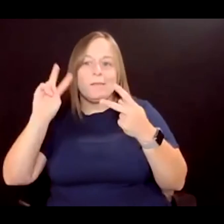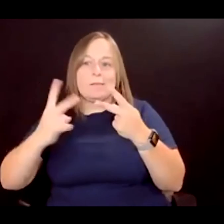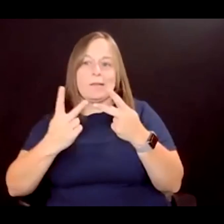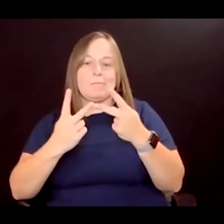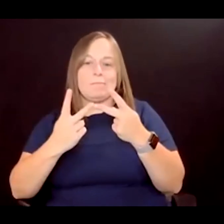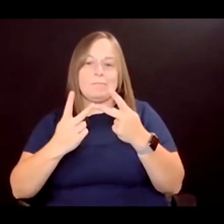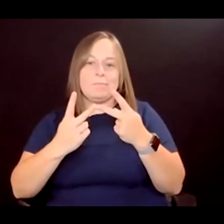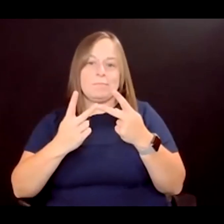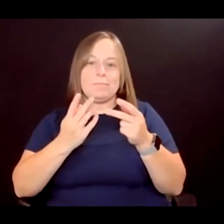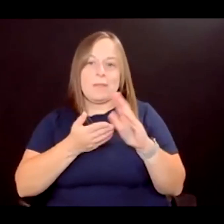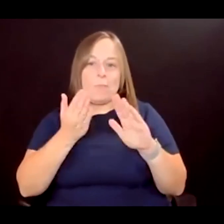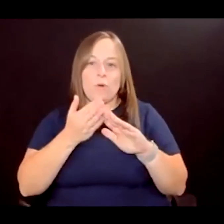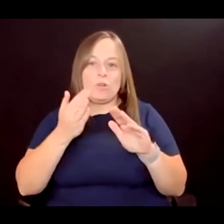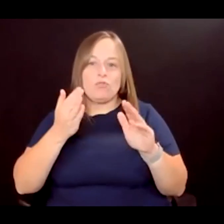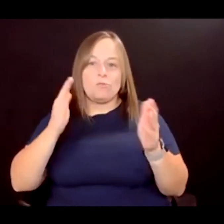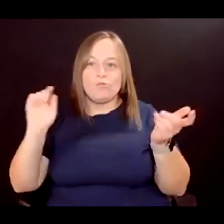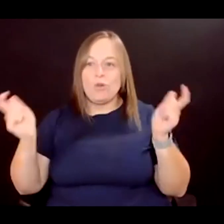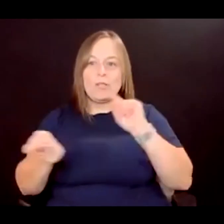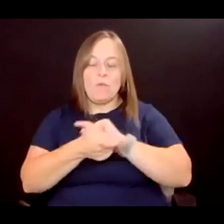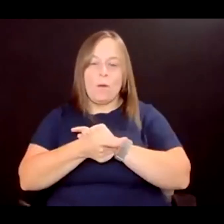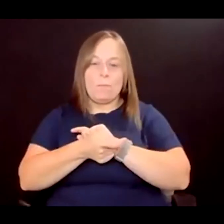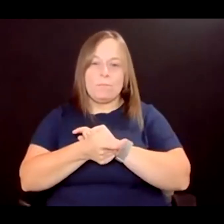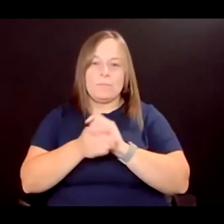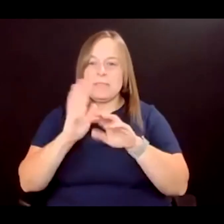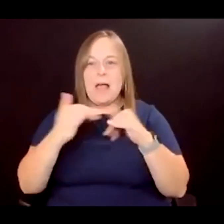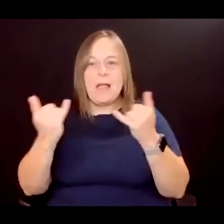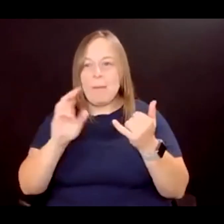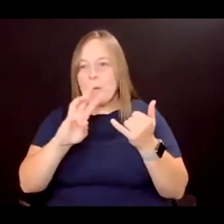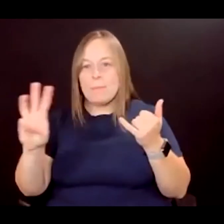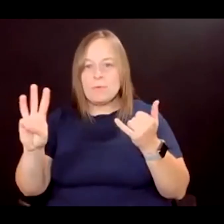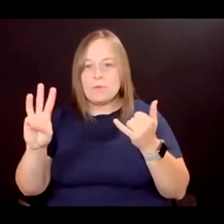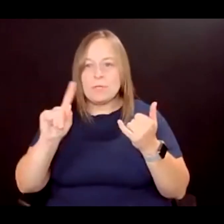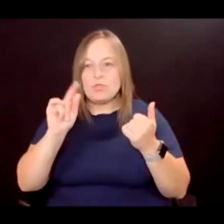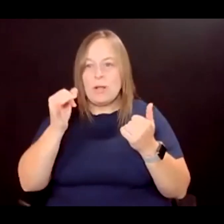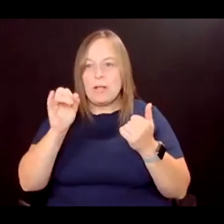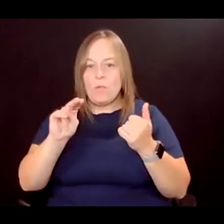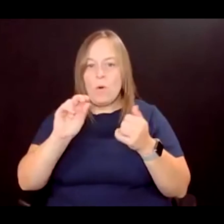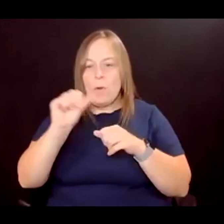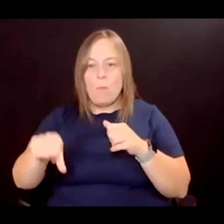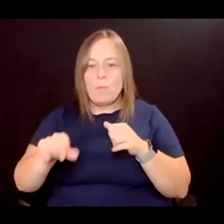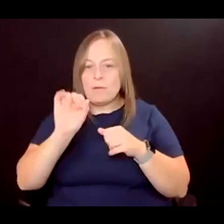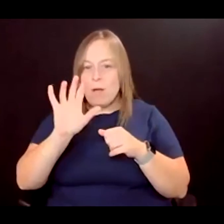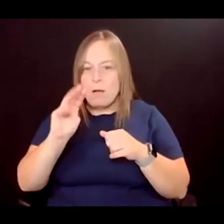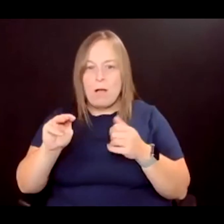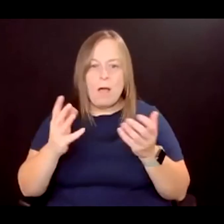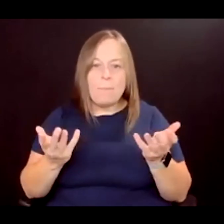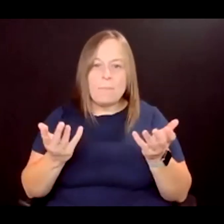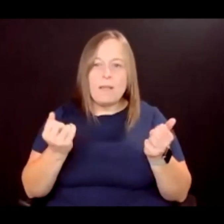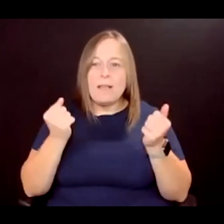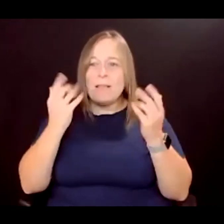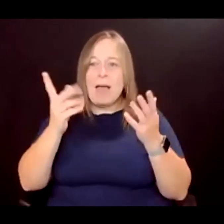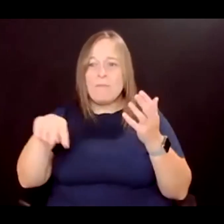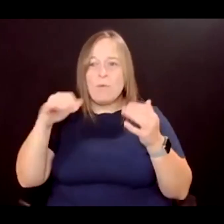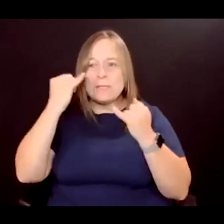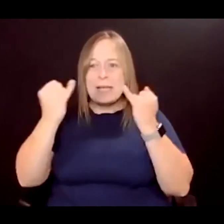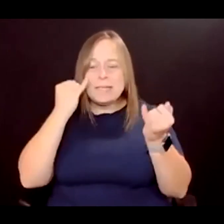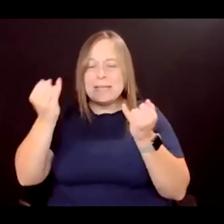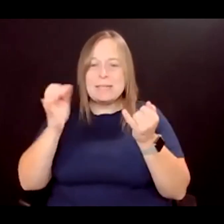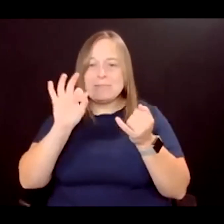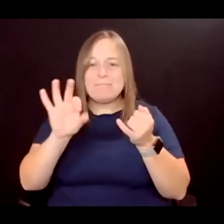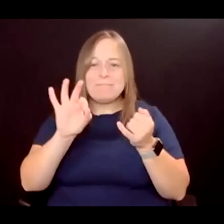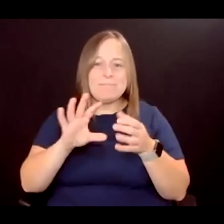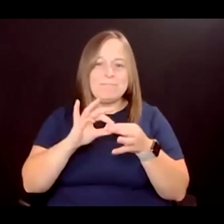politics. I've called myself the people's mayor many times, and I continue to do that because I'm the